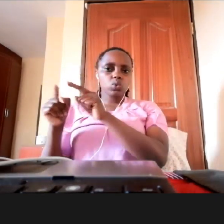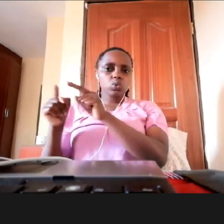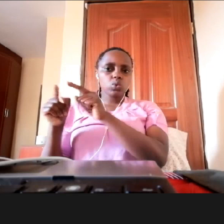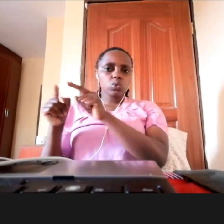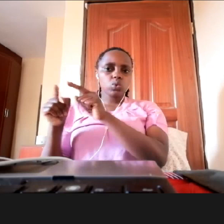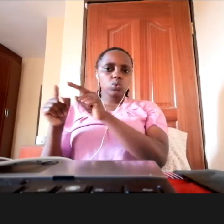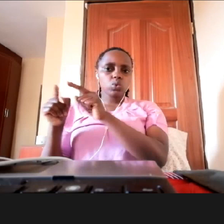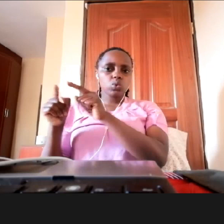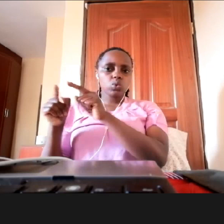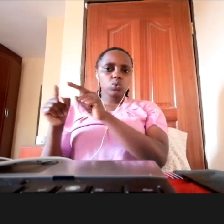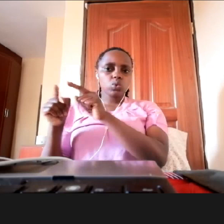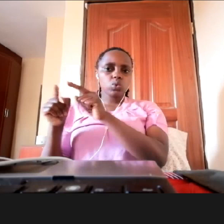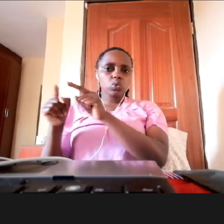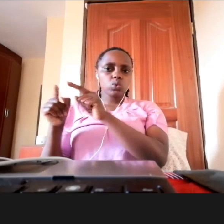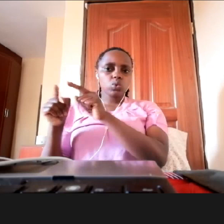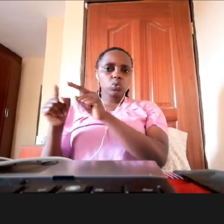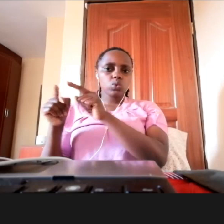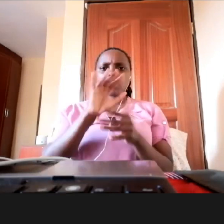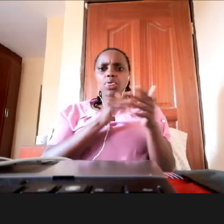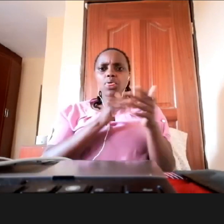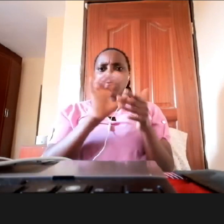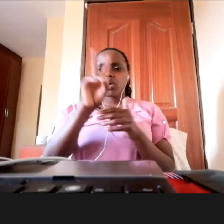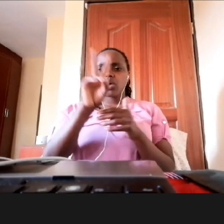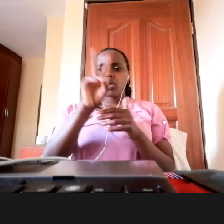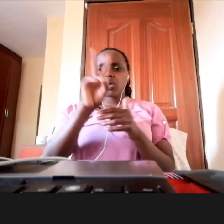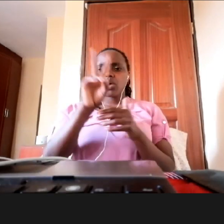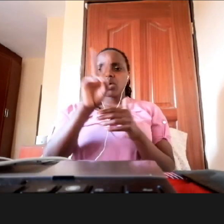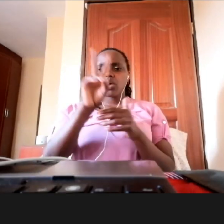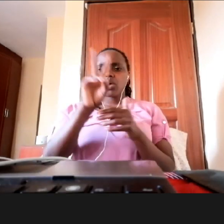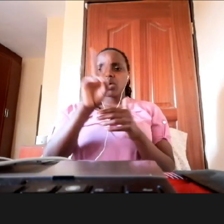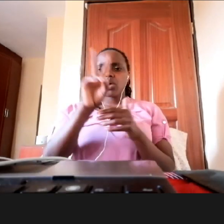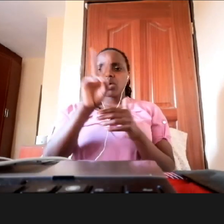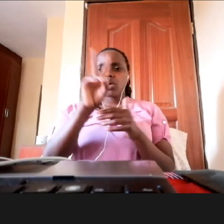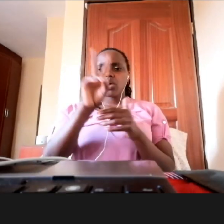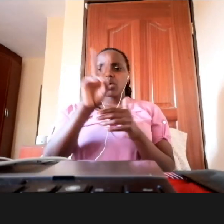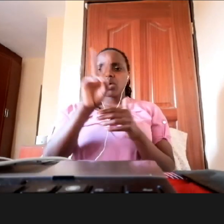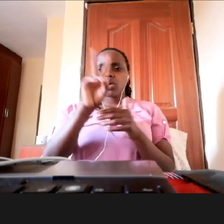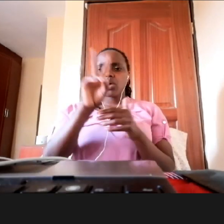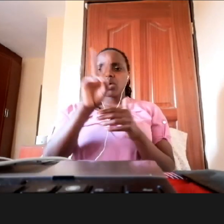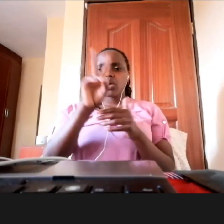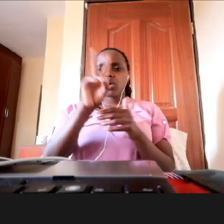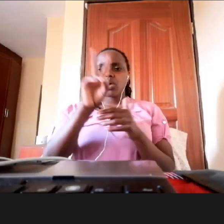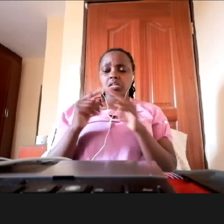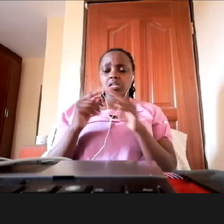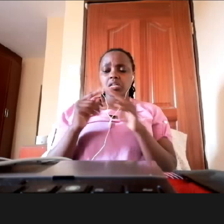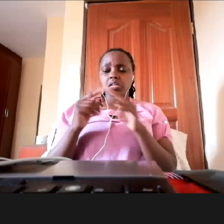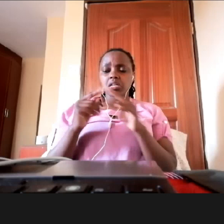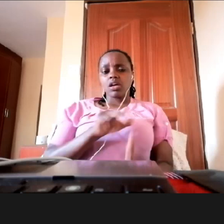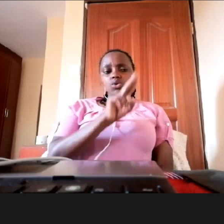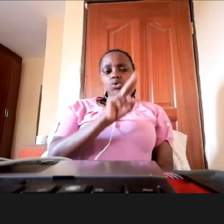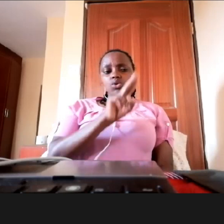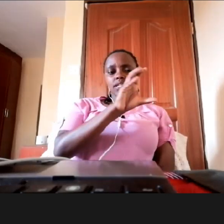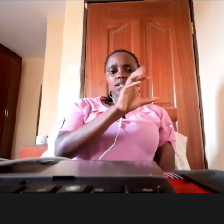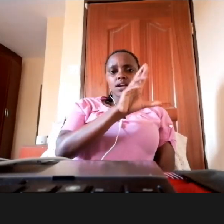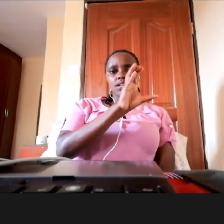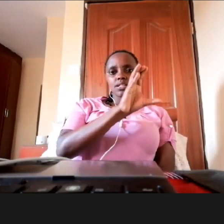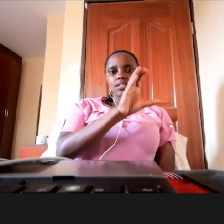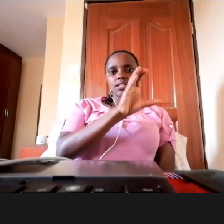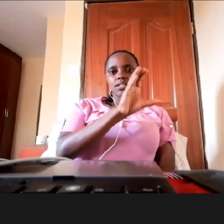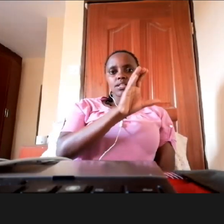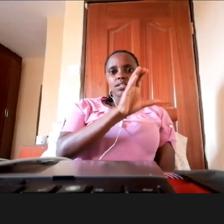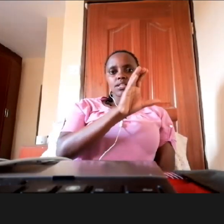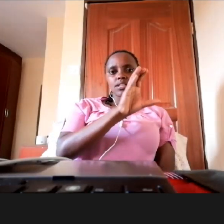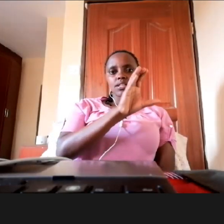the African Charter in 2000. So since then, the UNCRC, the Gambia has reported on